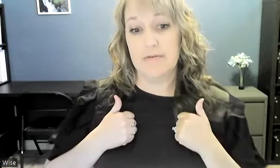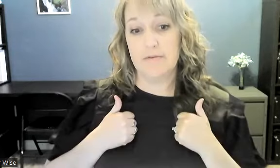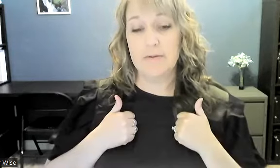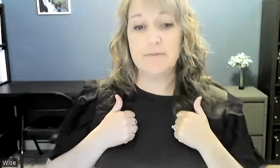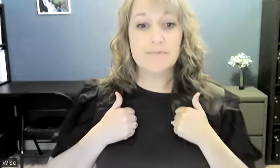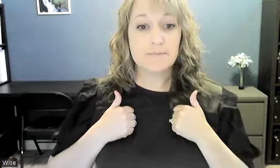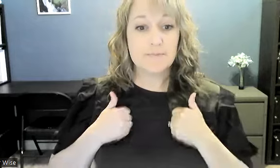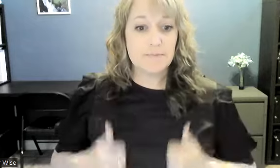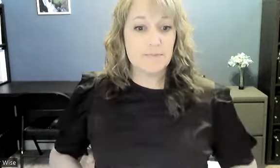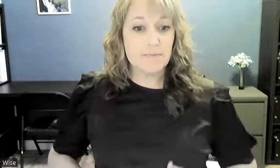Live.